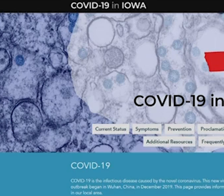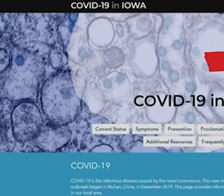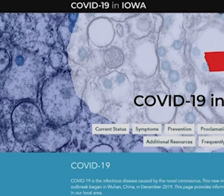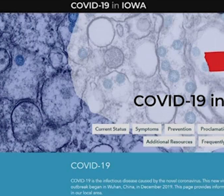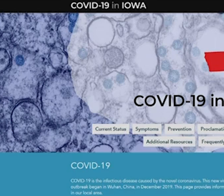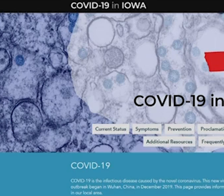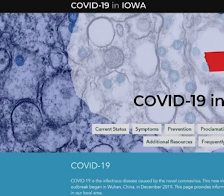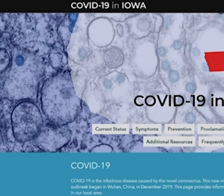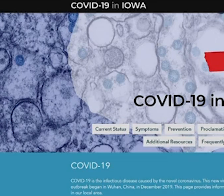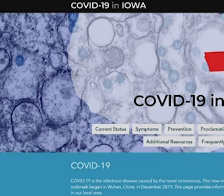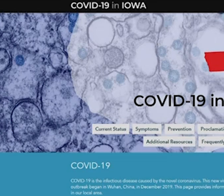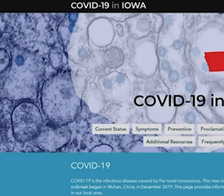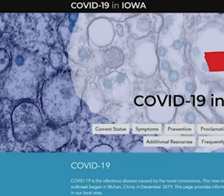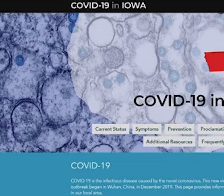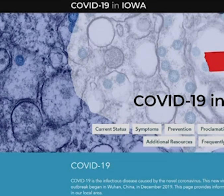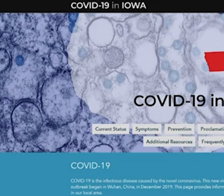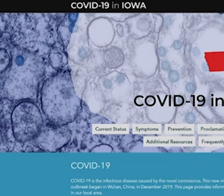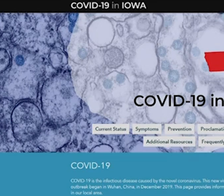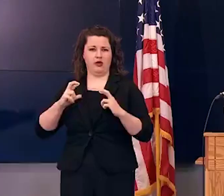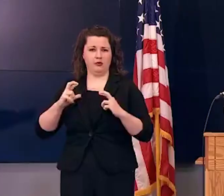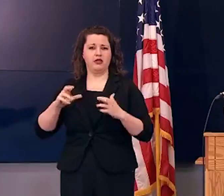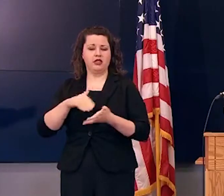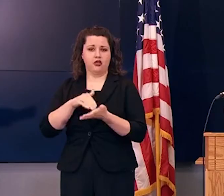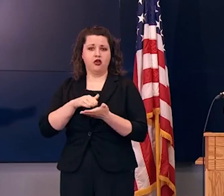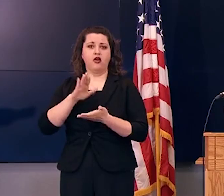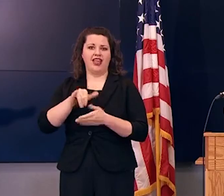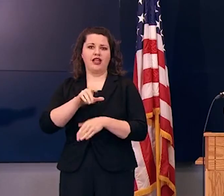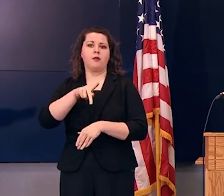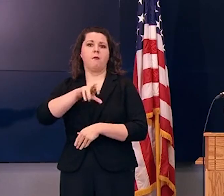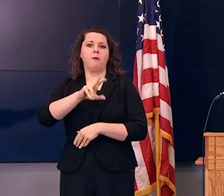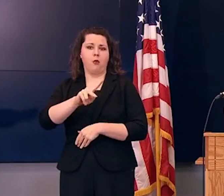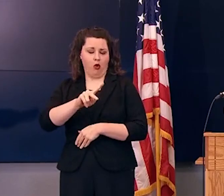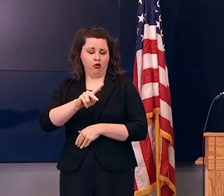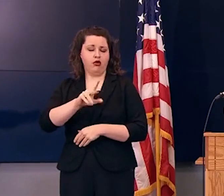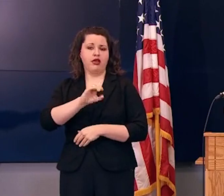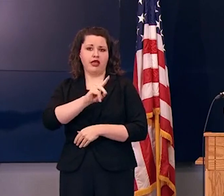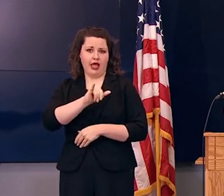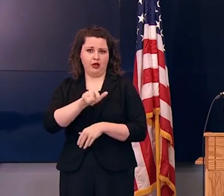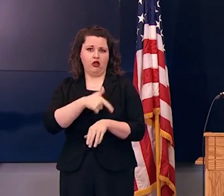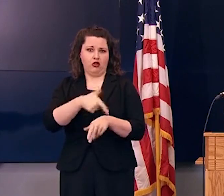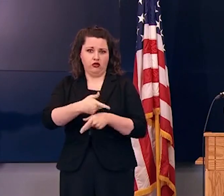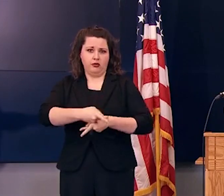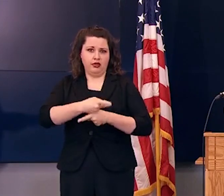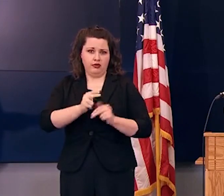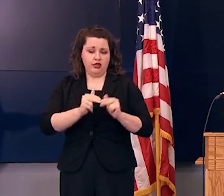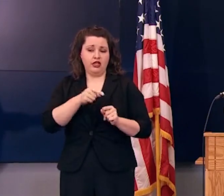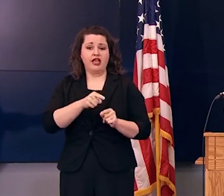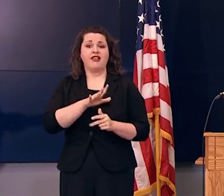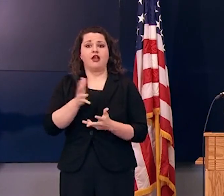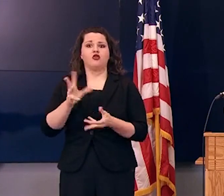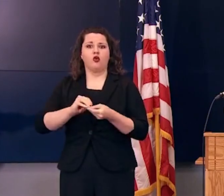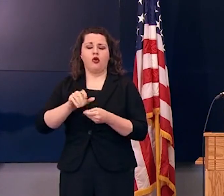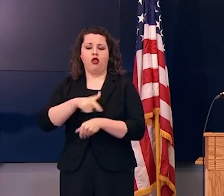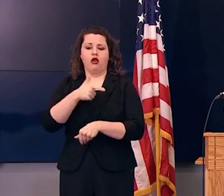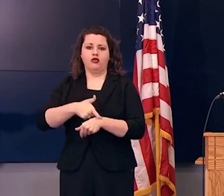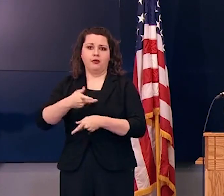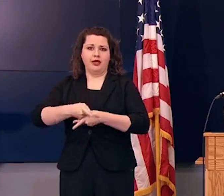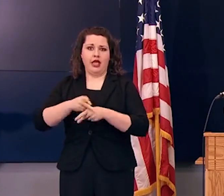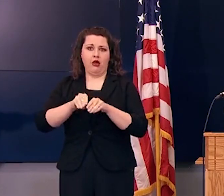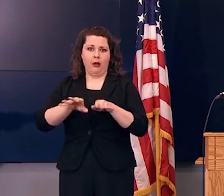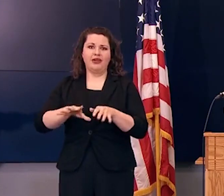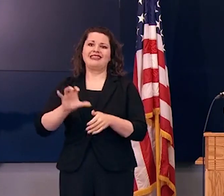Drum Retirement Center, which is a long-term care facility in Polk County, bringing the total number of our long-term care outbreaks to